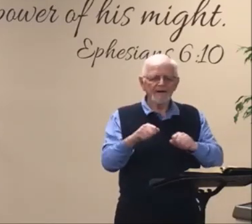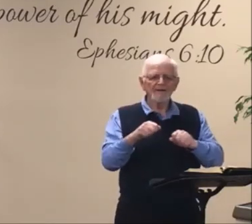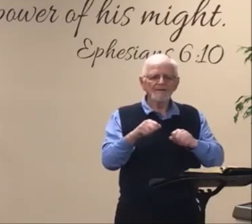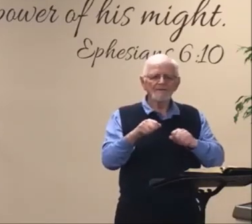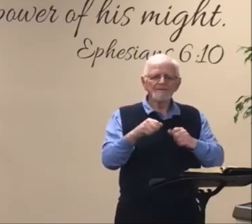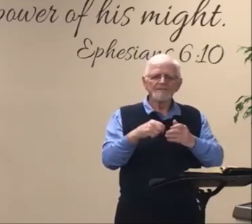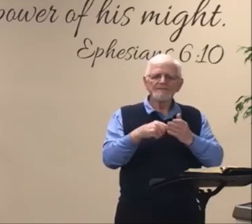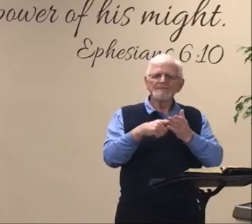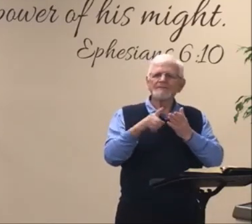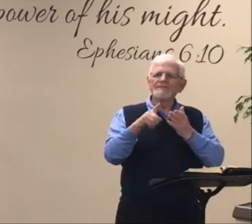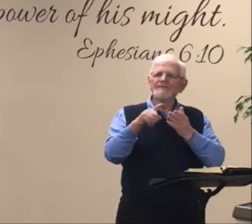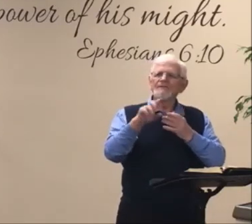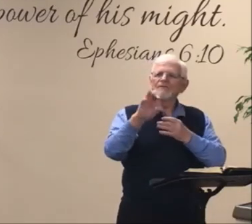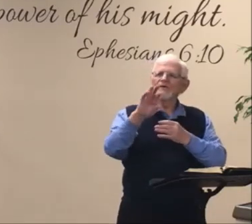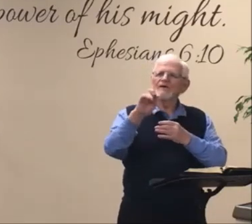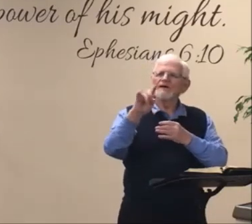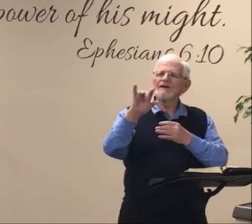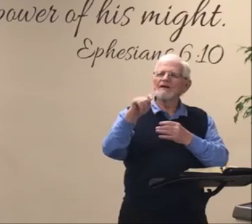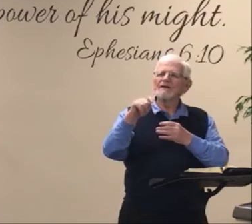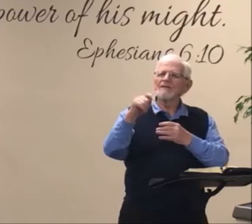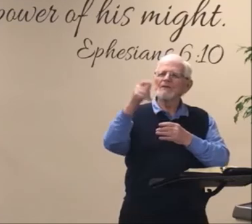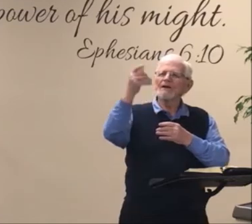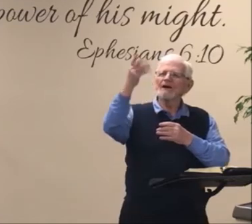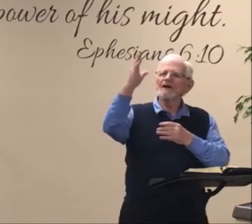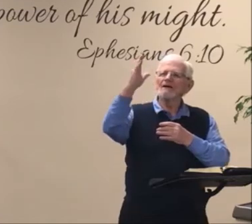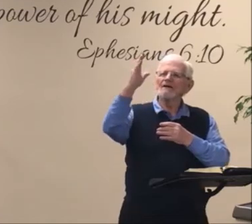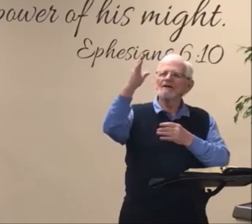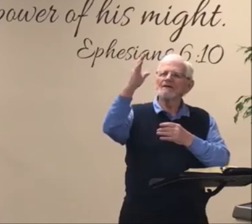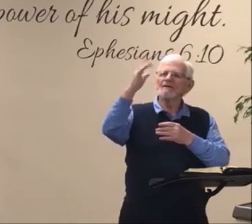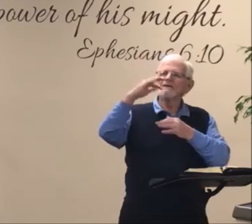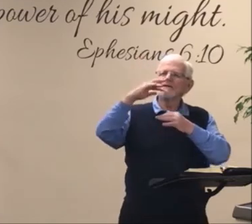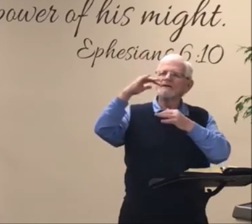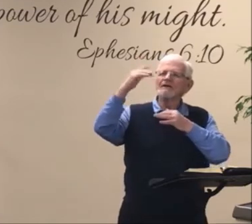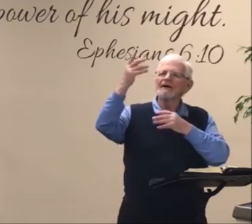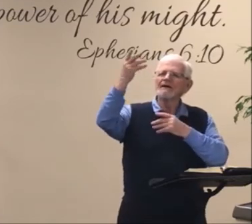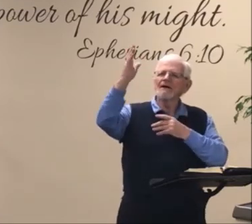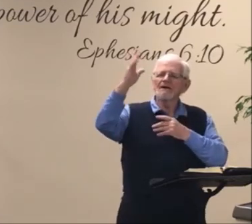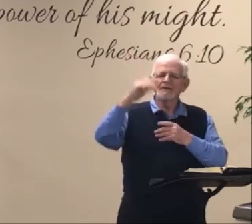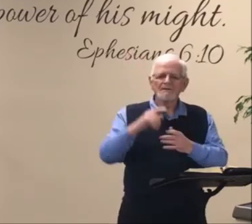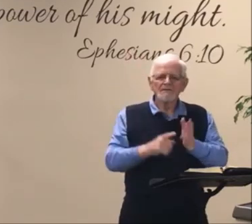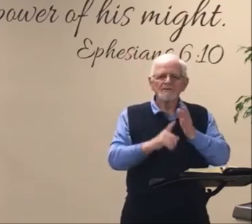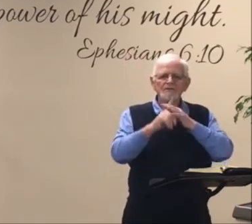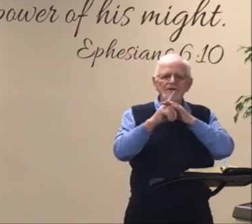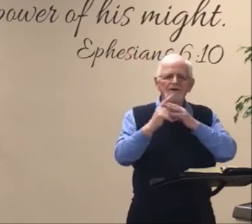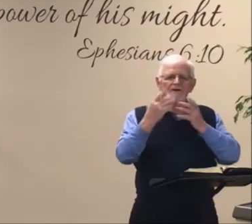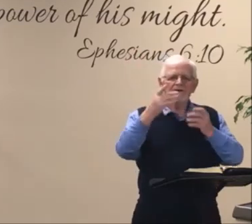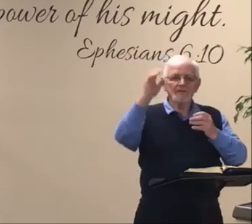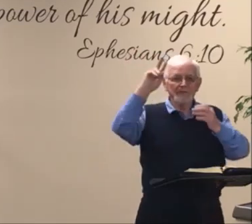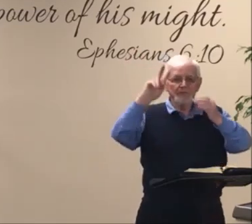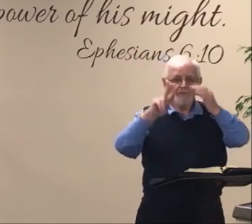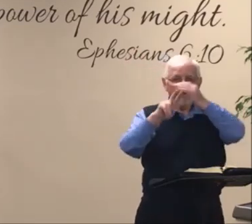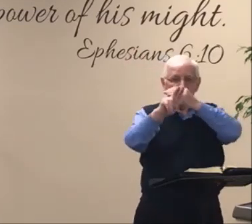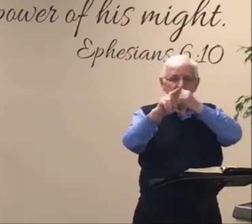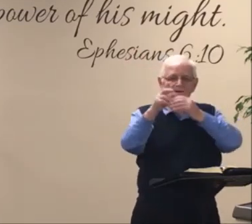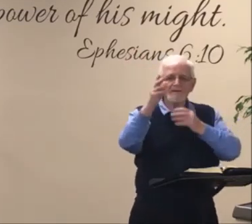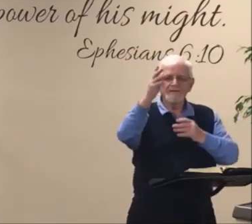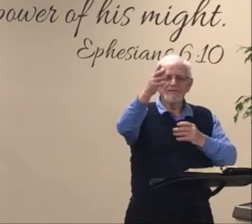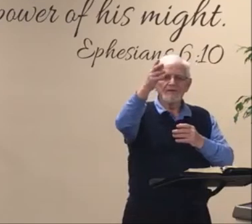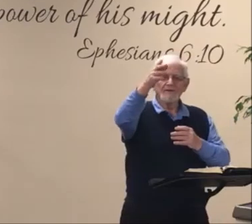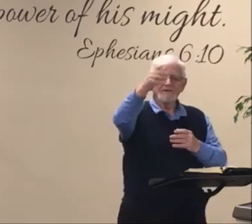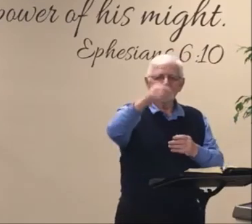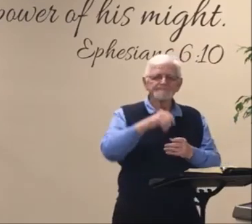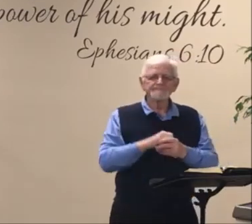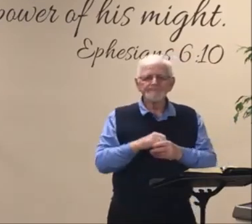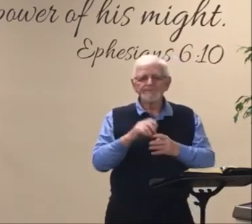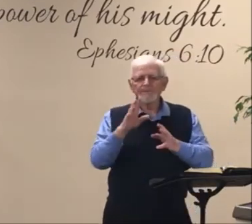God. How else is he going to get glory? He shows up giving prophecies of the future and God speaking through him. He shows up